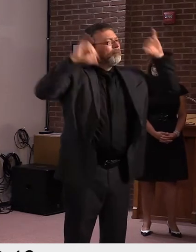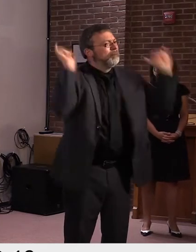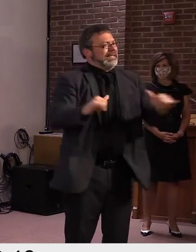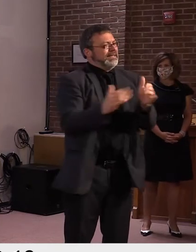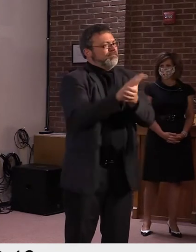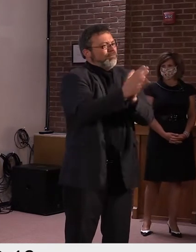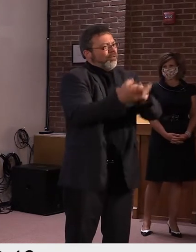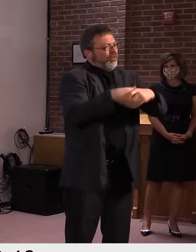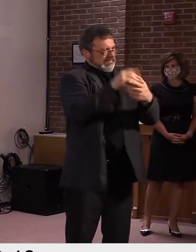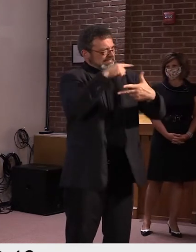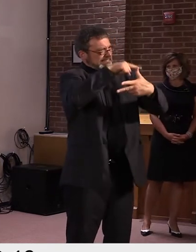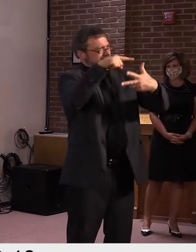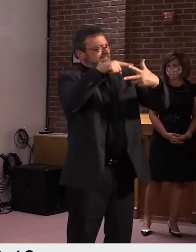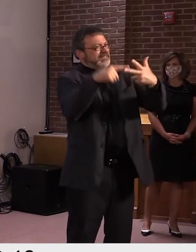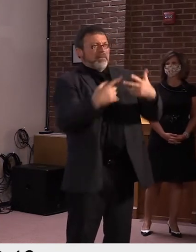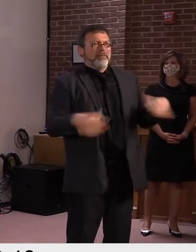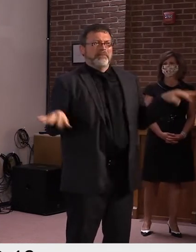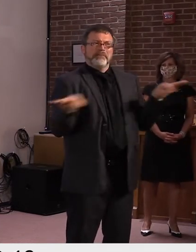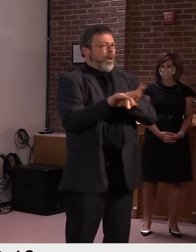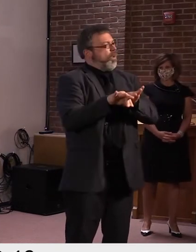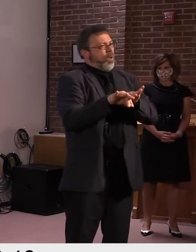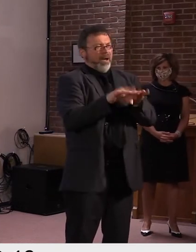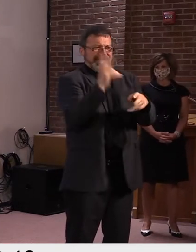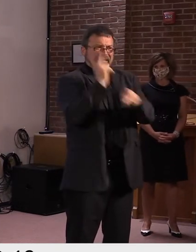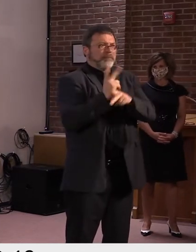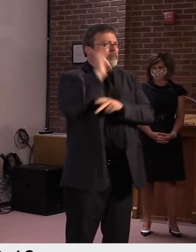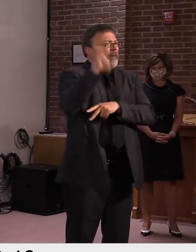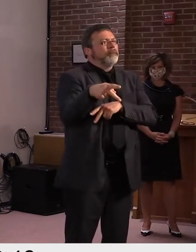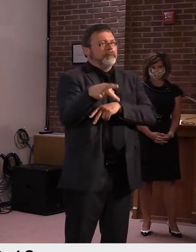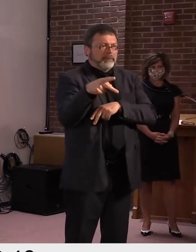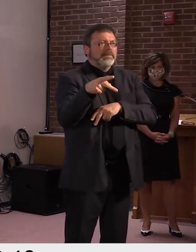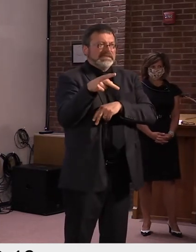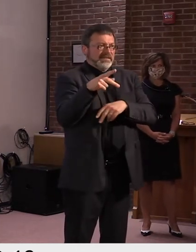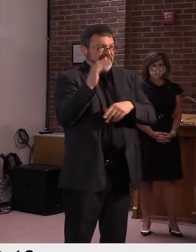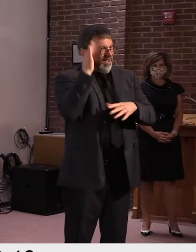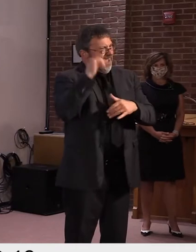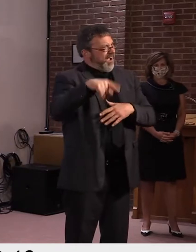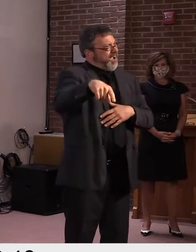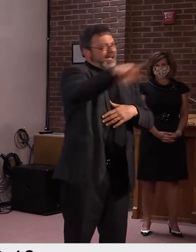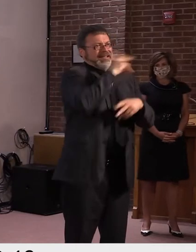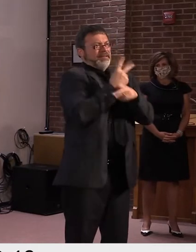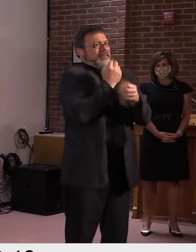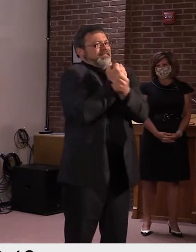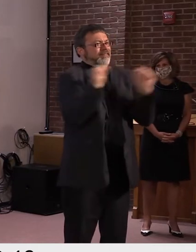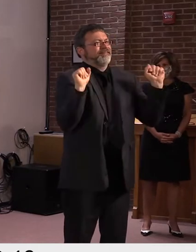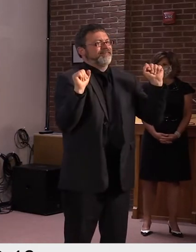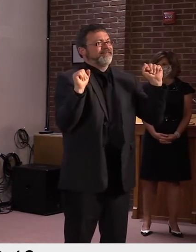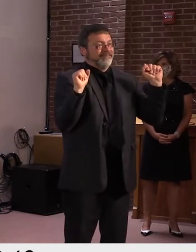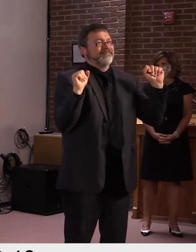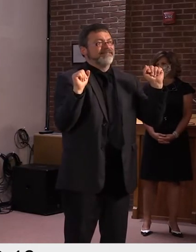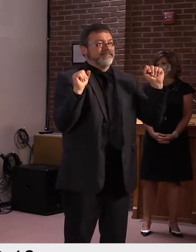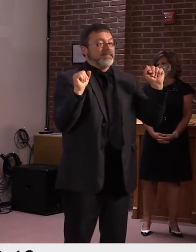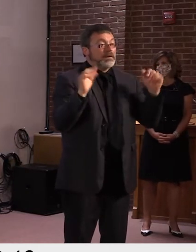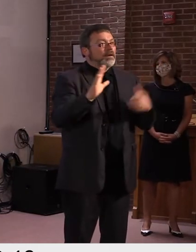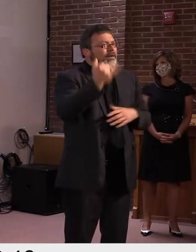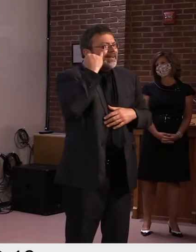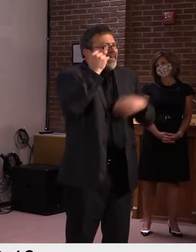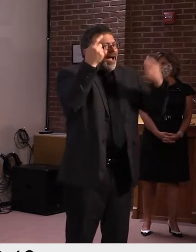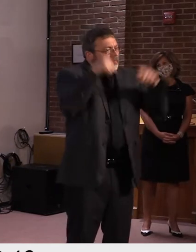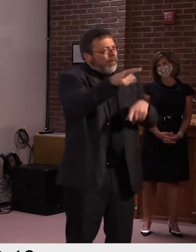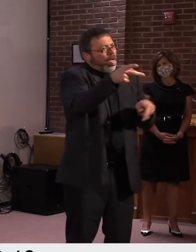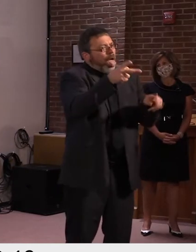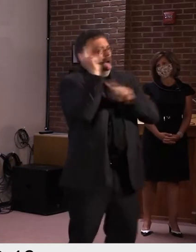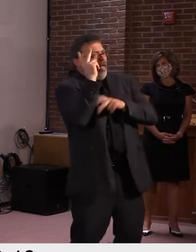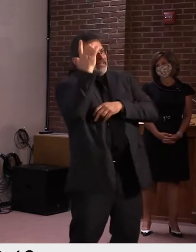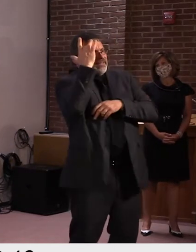the guidance. Wash your hands, stay 6 feet apart, stay home when you're sick, and wear a